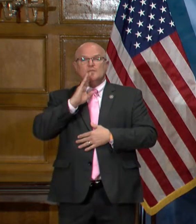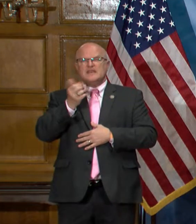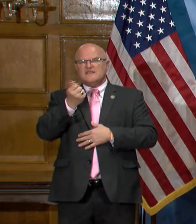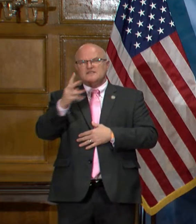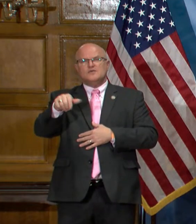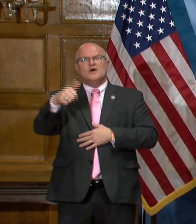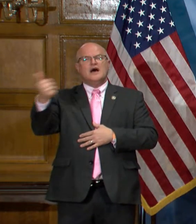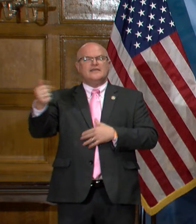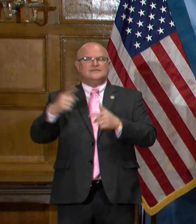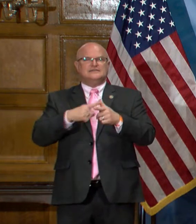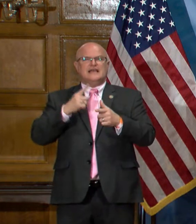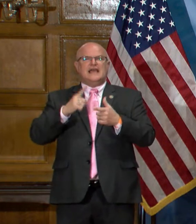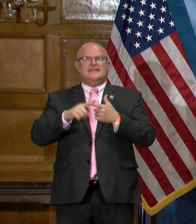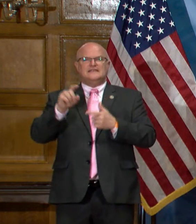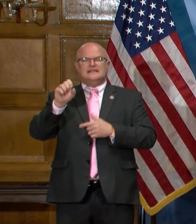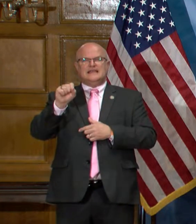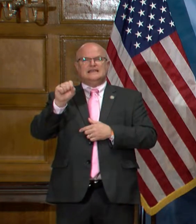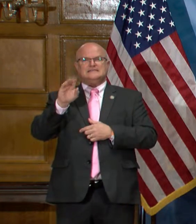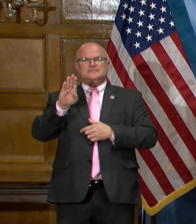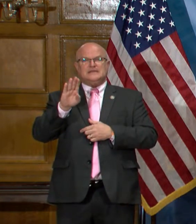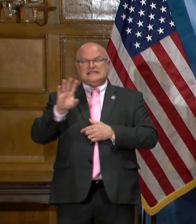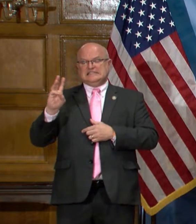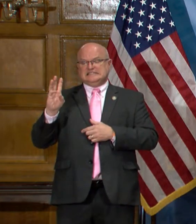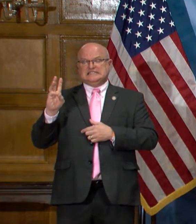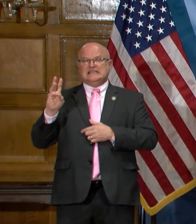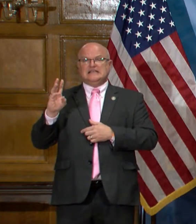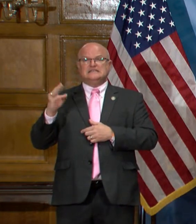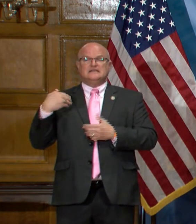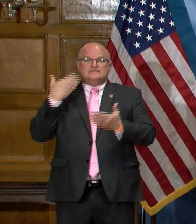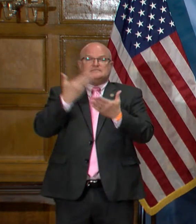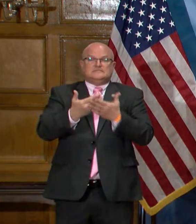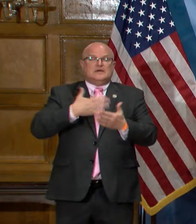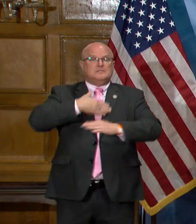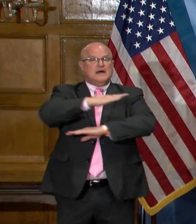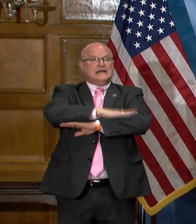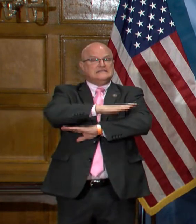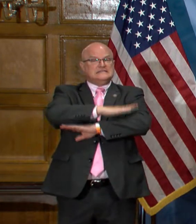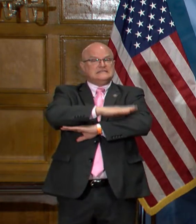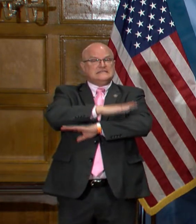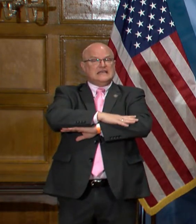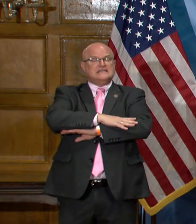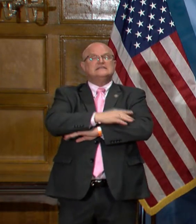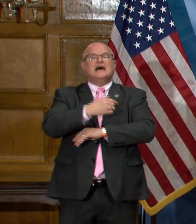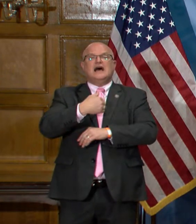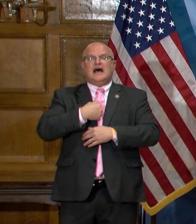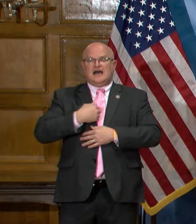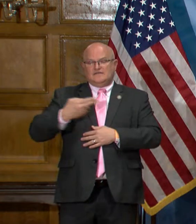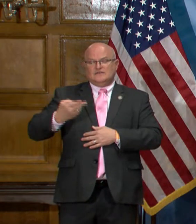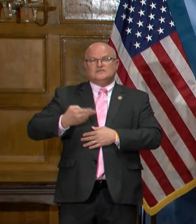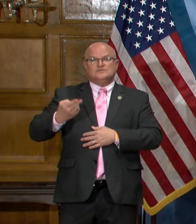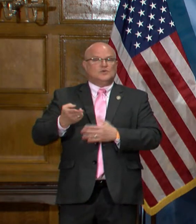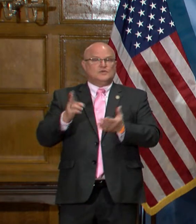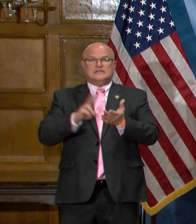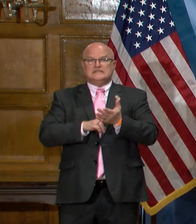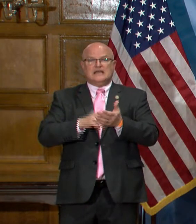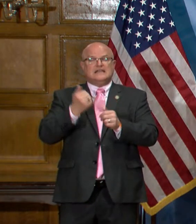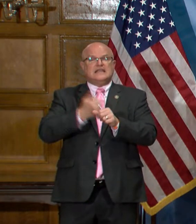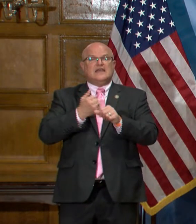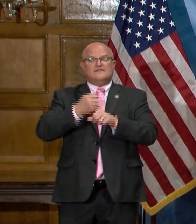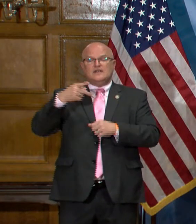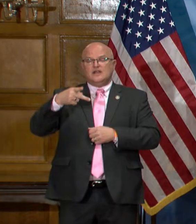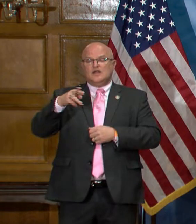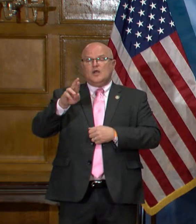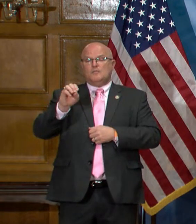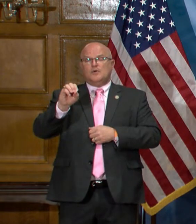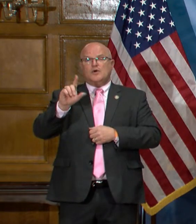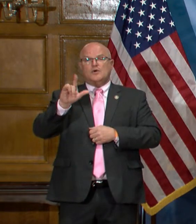couple others, and then SB 6 looks like it will get to my desk. I've always historically signed every pro-life bill that's